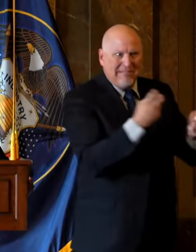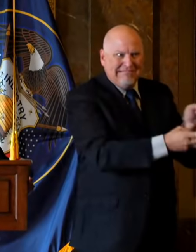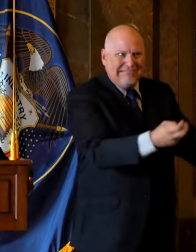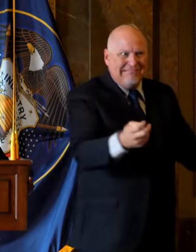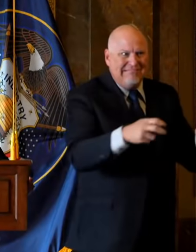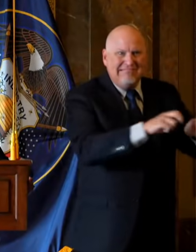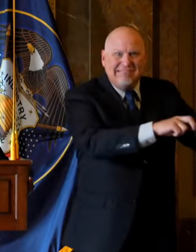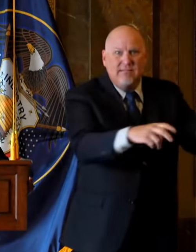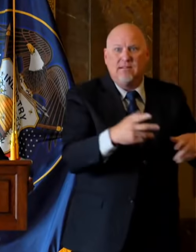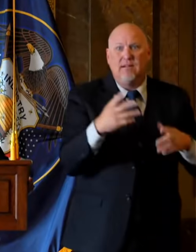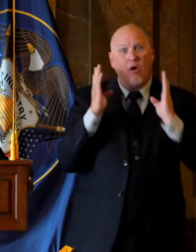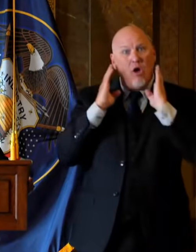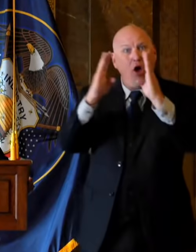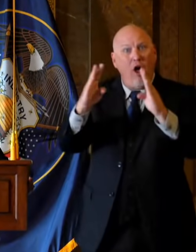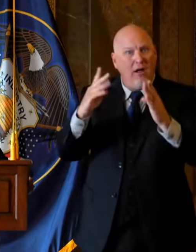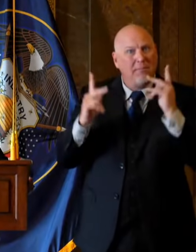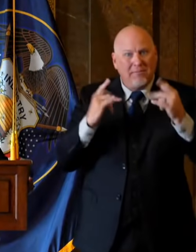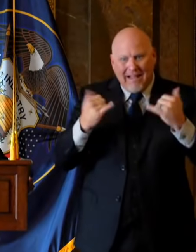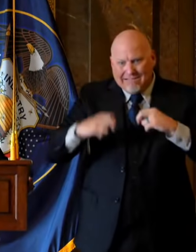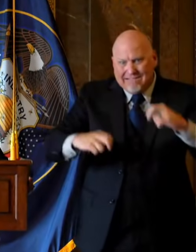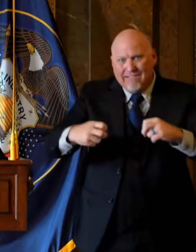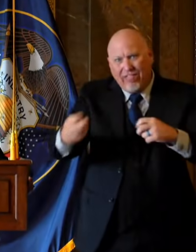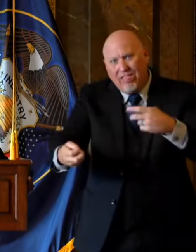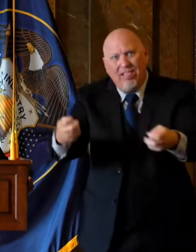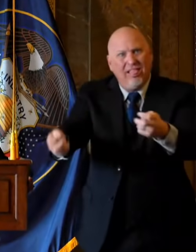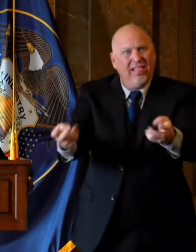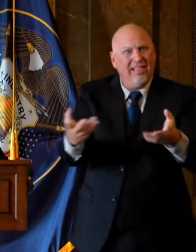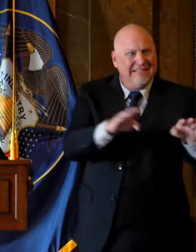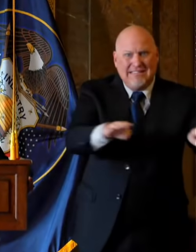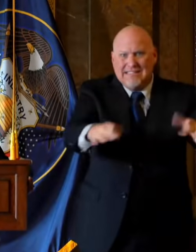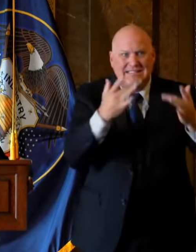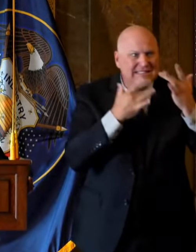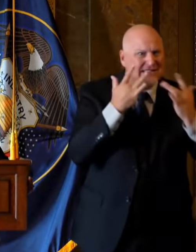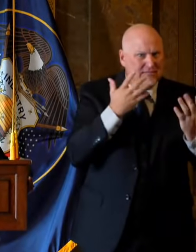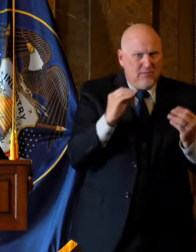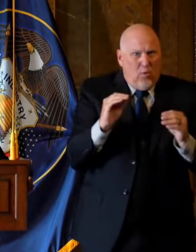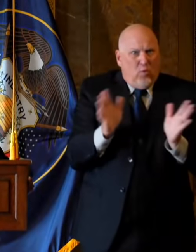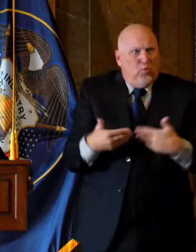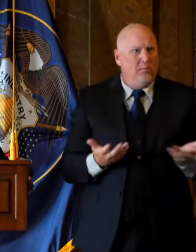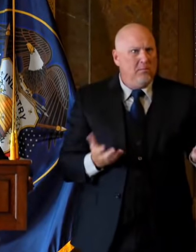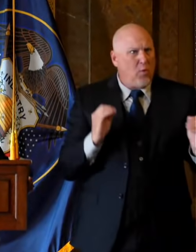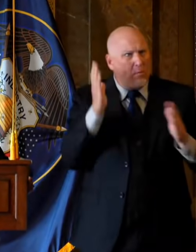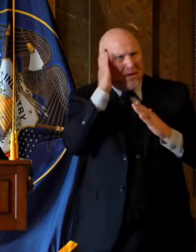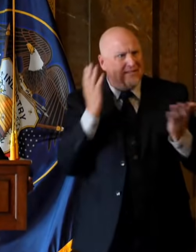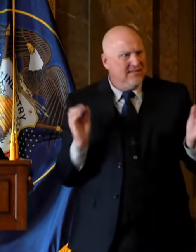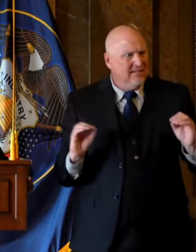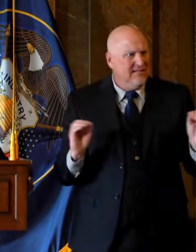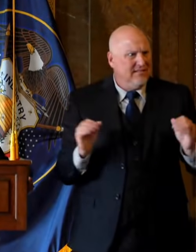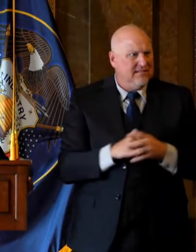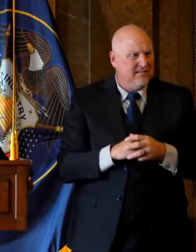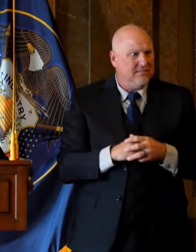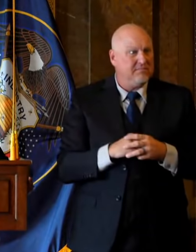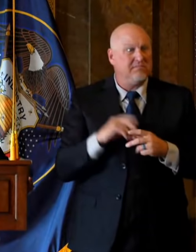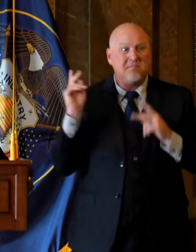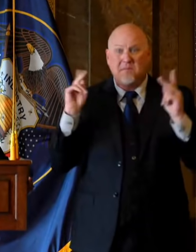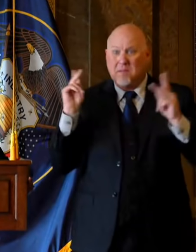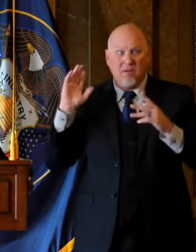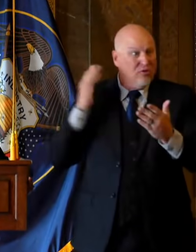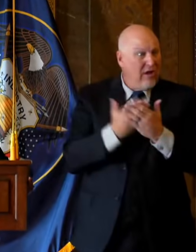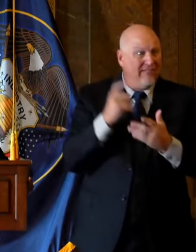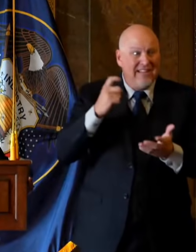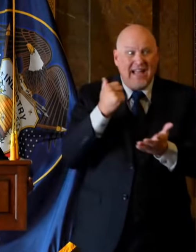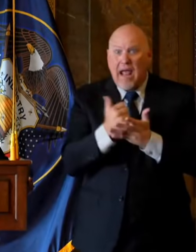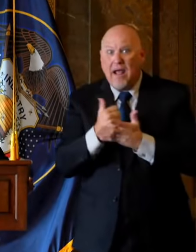They're beat down by complaints when care situations aren't ideal. They work long hours and it's demanding, with the stress